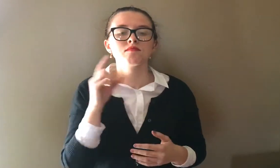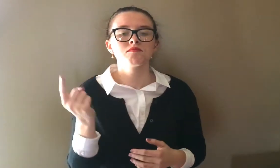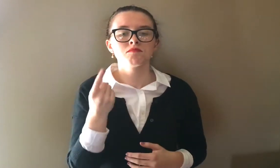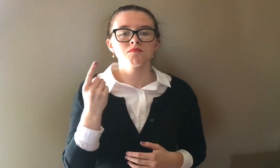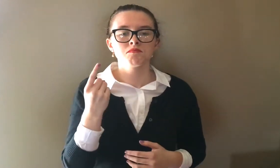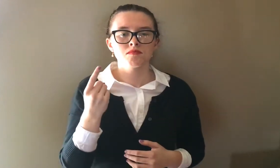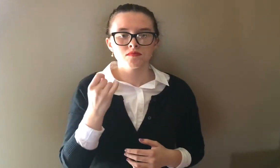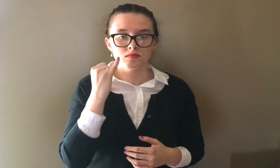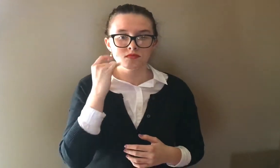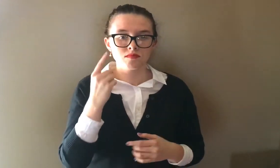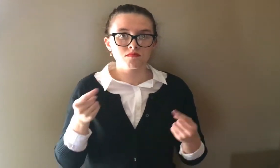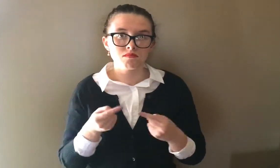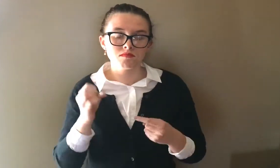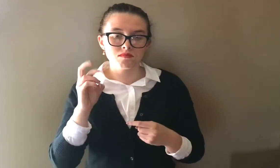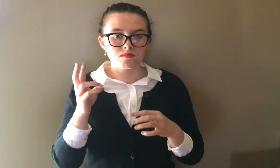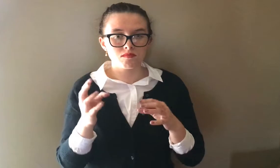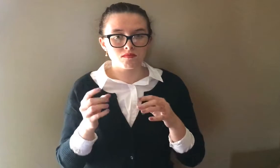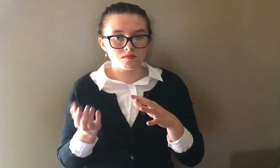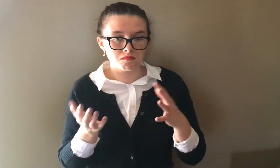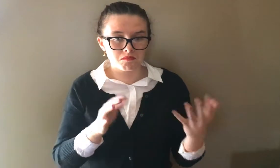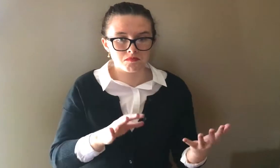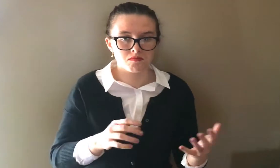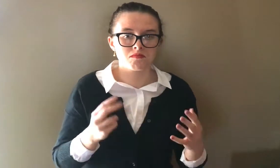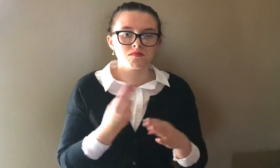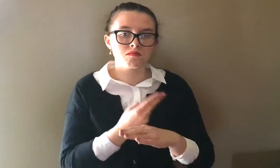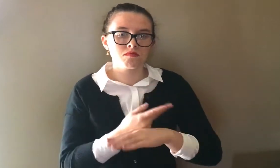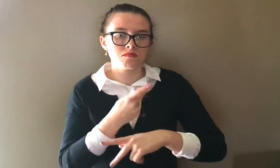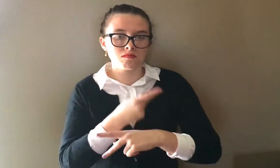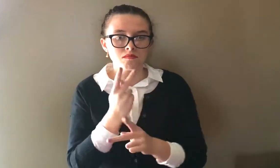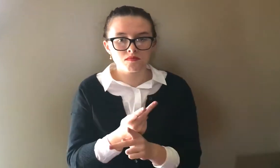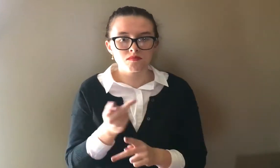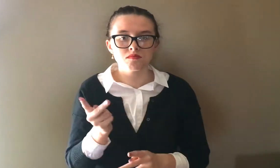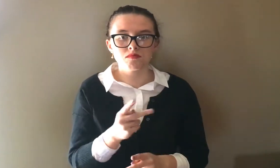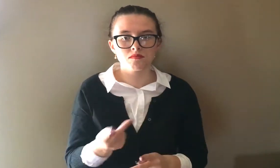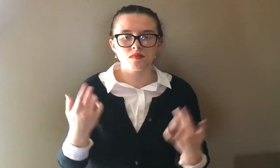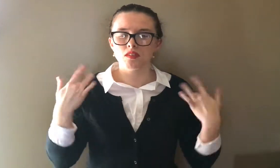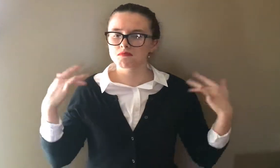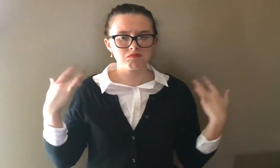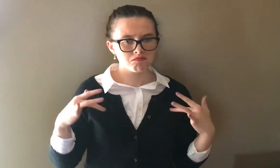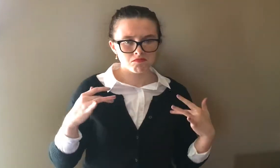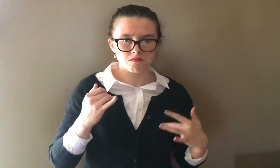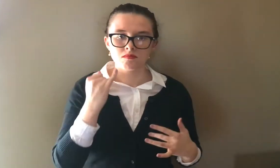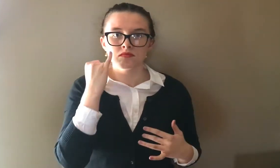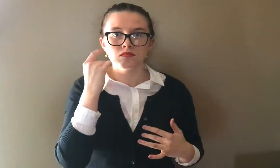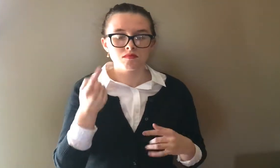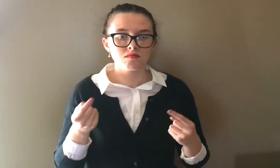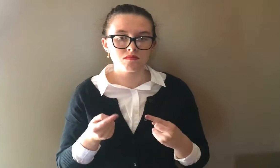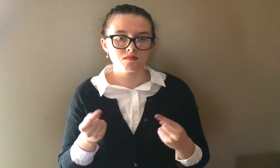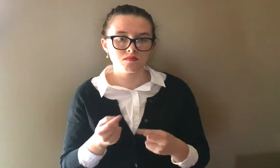liquid water. If you are injured or die while using this product, we are not at fault. If you are hurt by